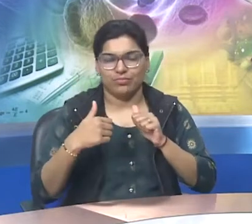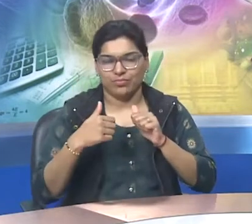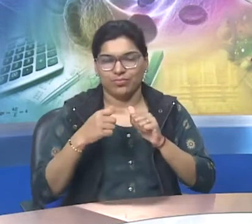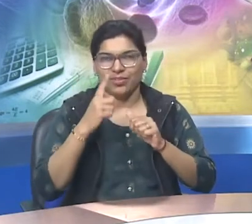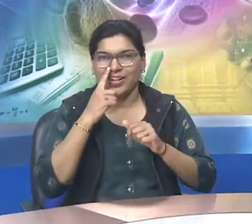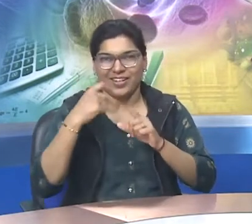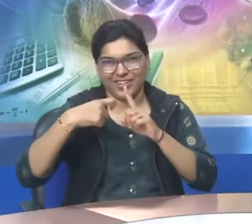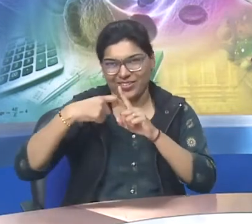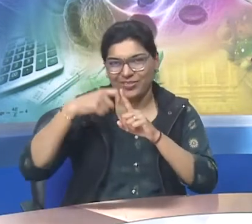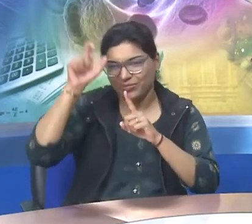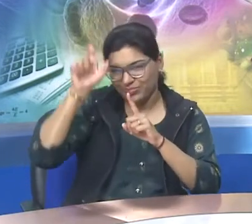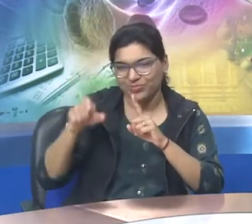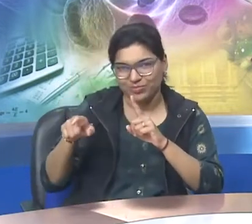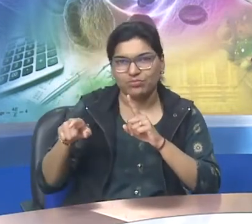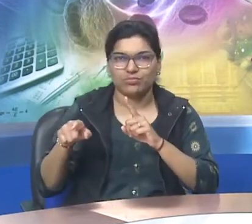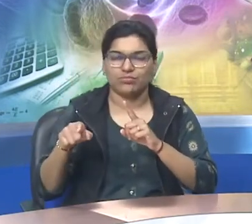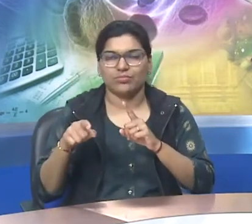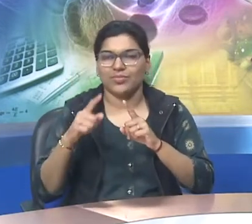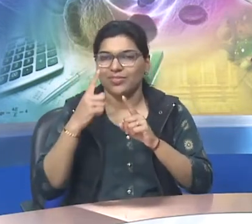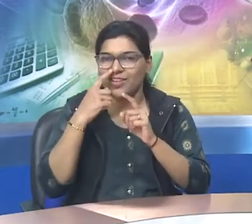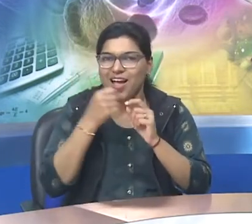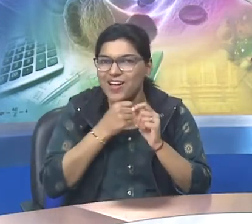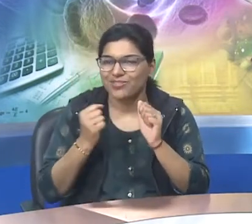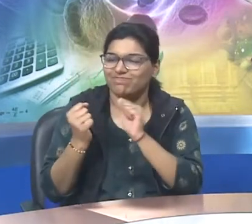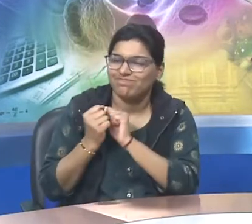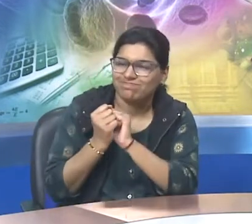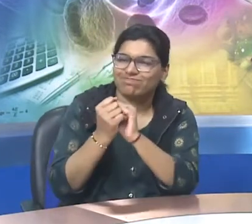enjoyed much love and pleasure is now far away,